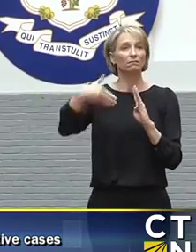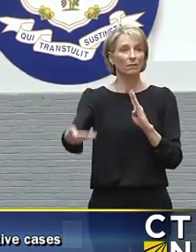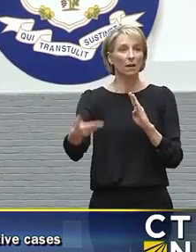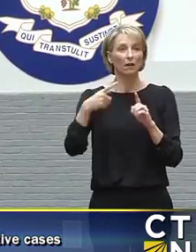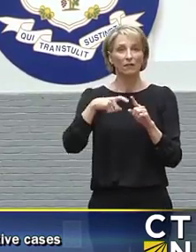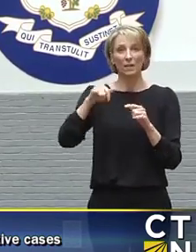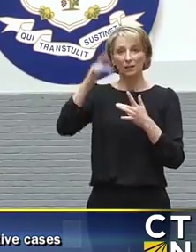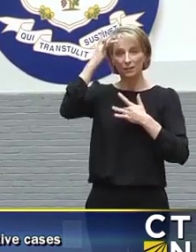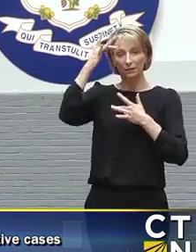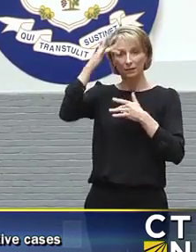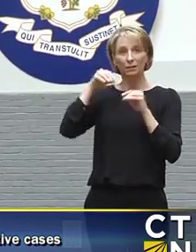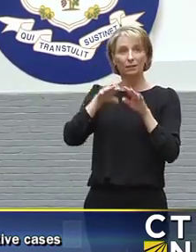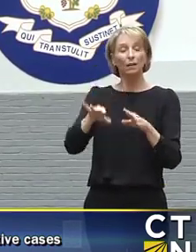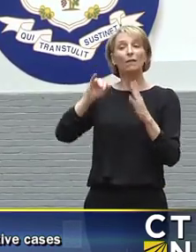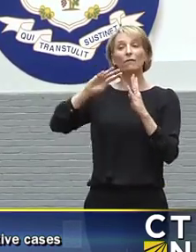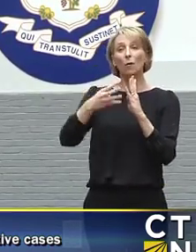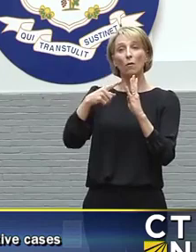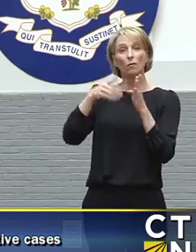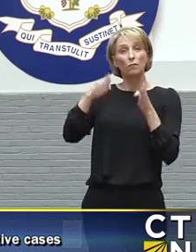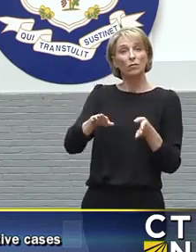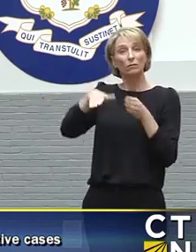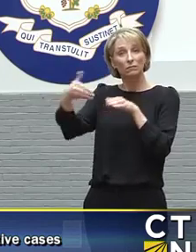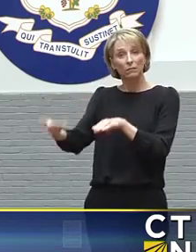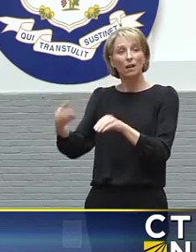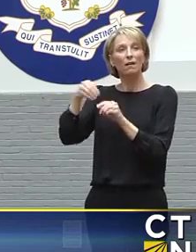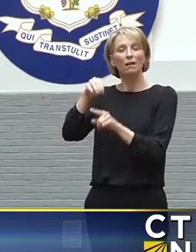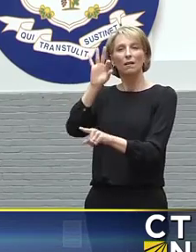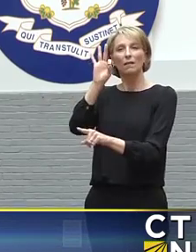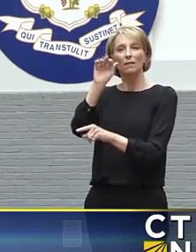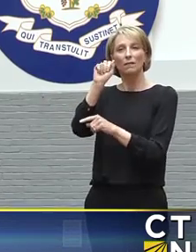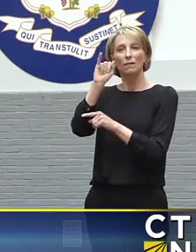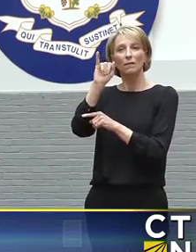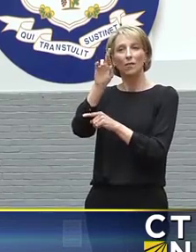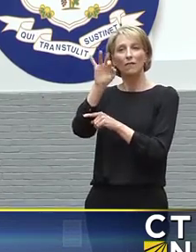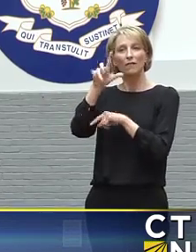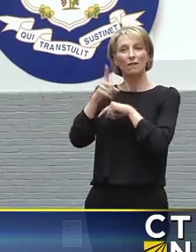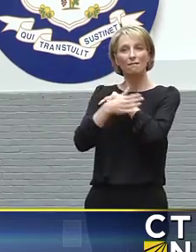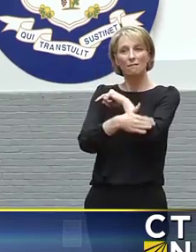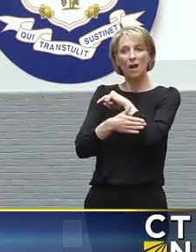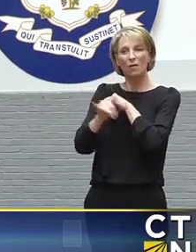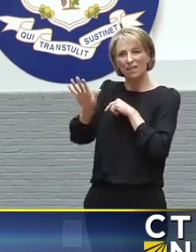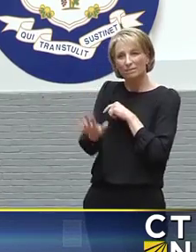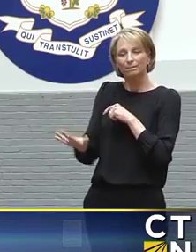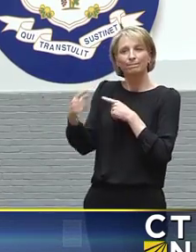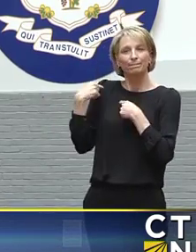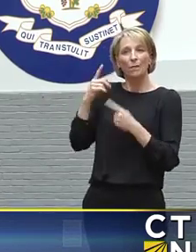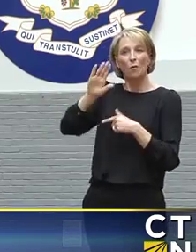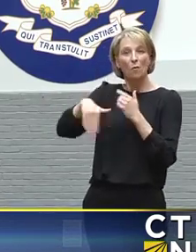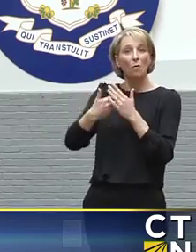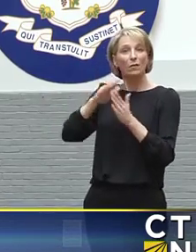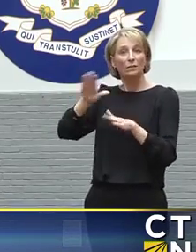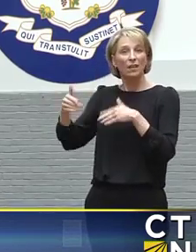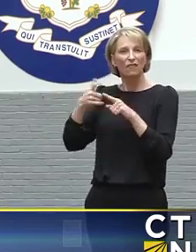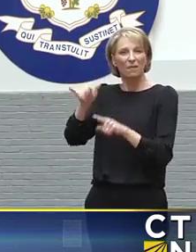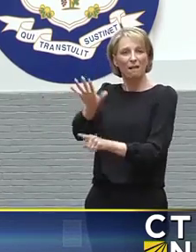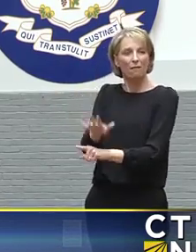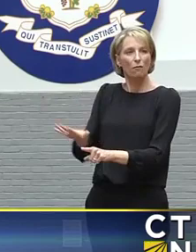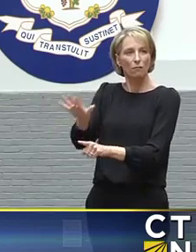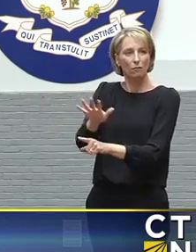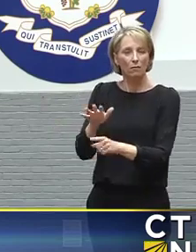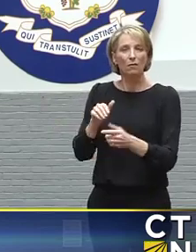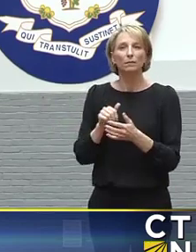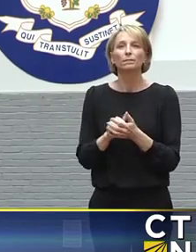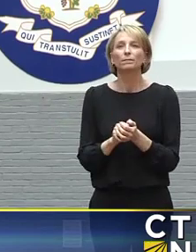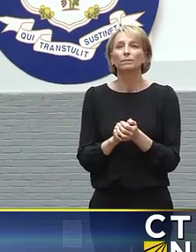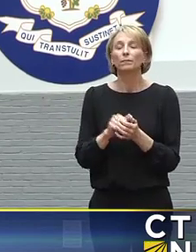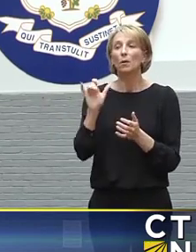again down in Fairfield County, where all the fatalities have been. And it's worth noting that we now have had